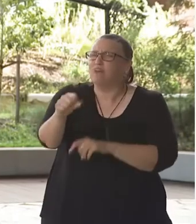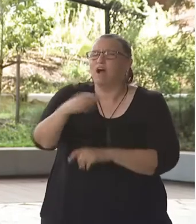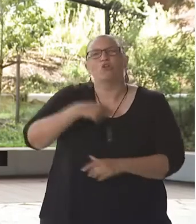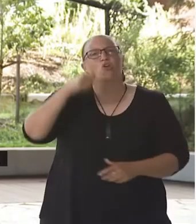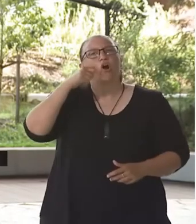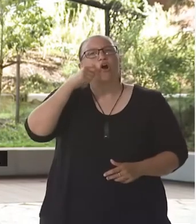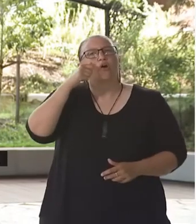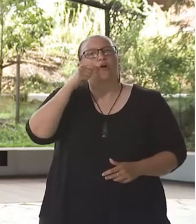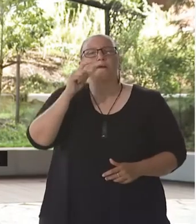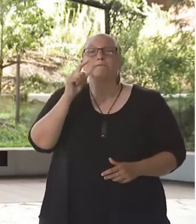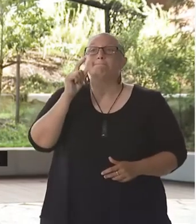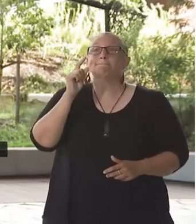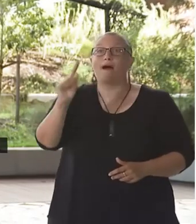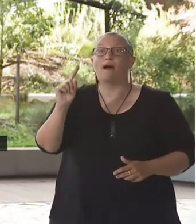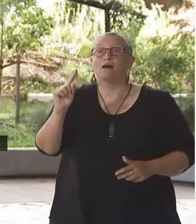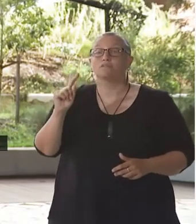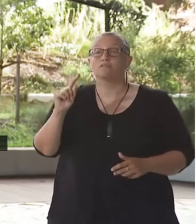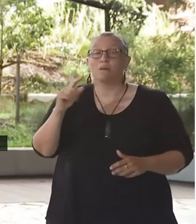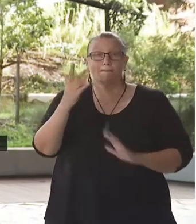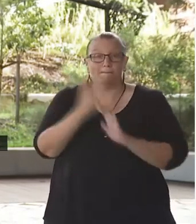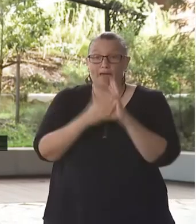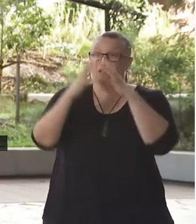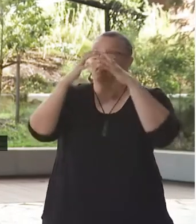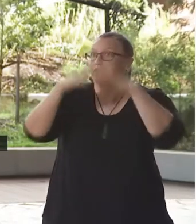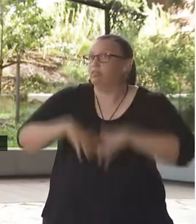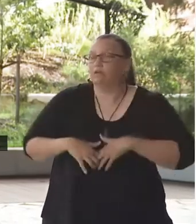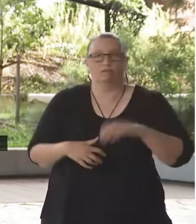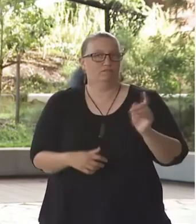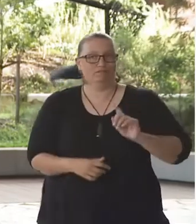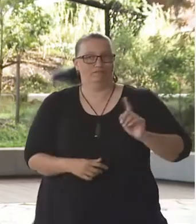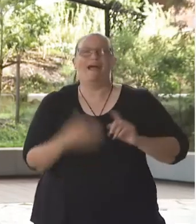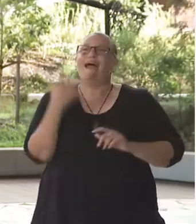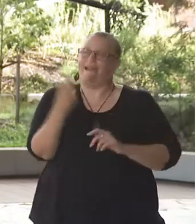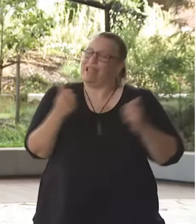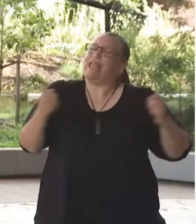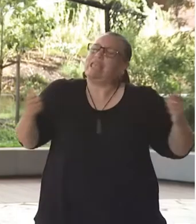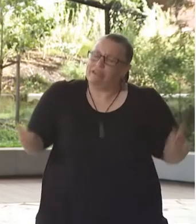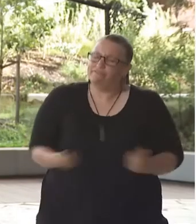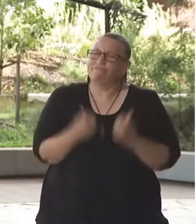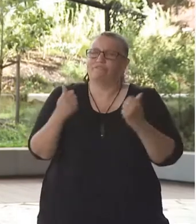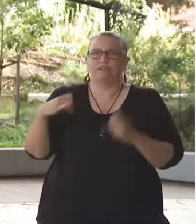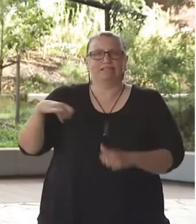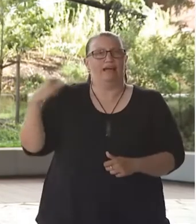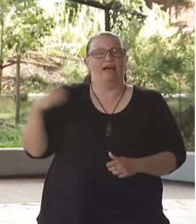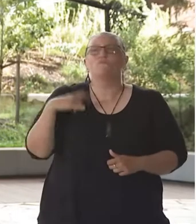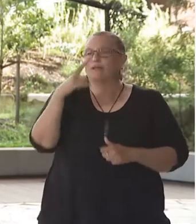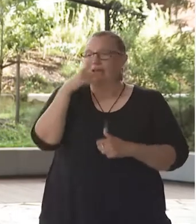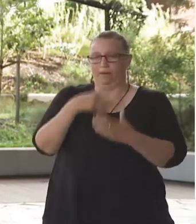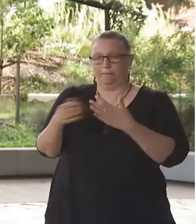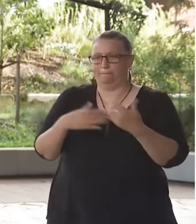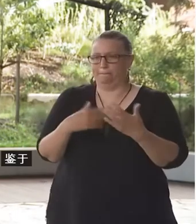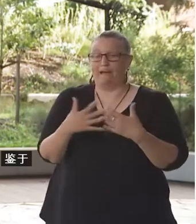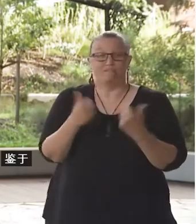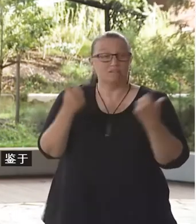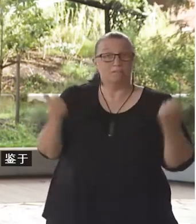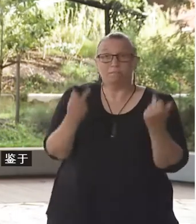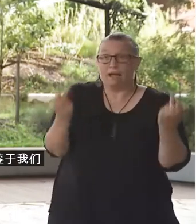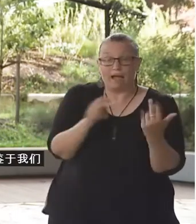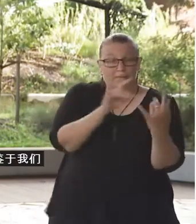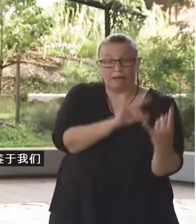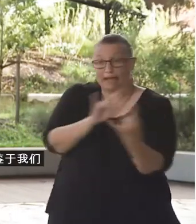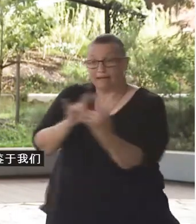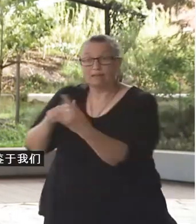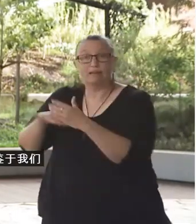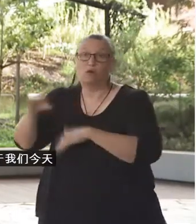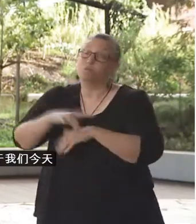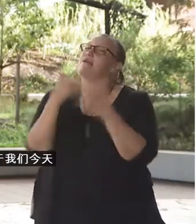few weeks ahead, but the tracking that we are releasing today is very reassuring and encouraging